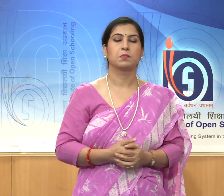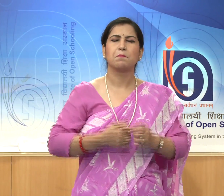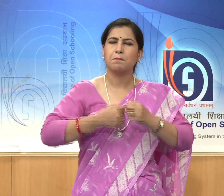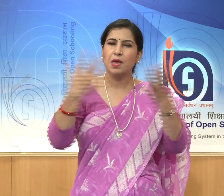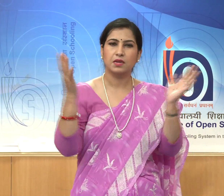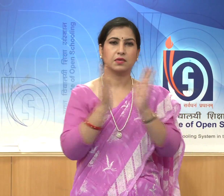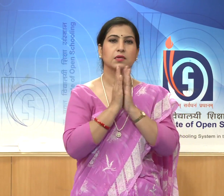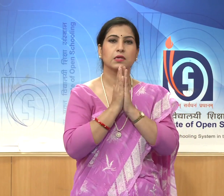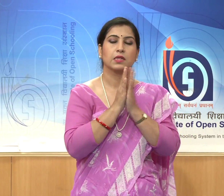Many temples